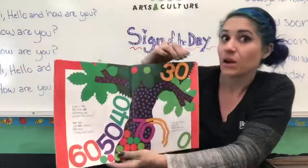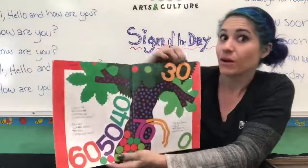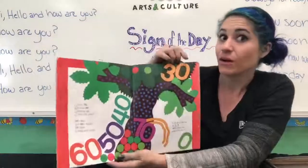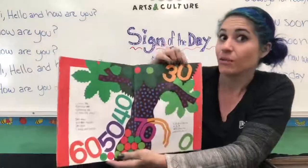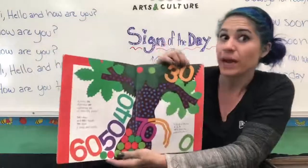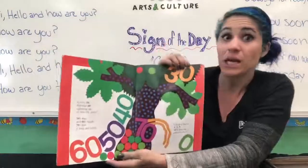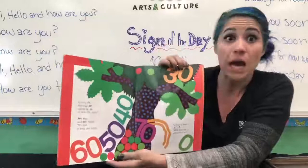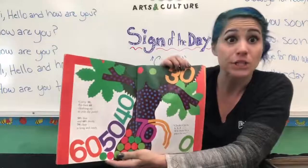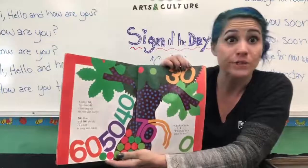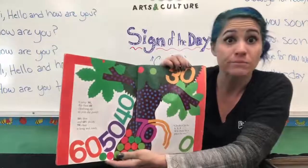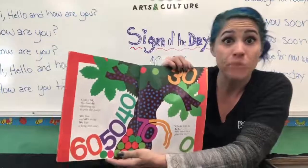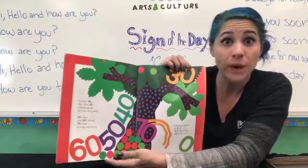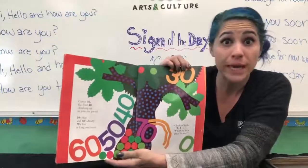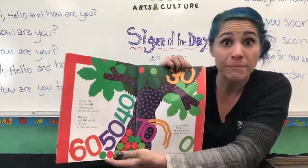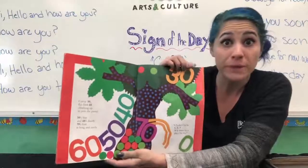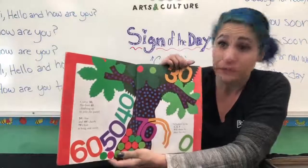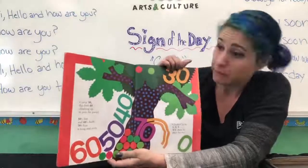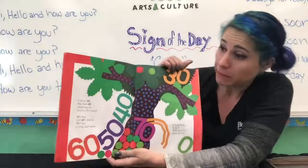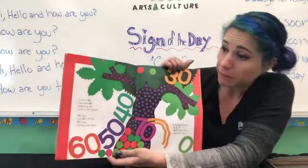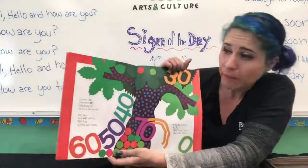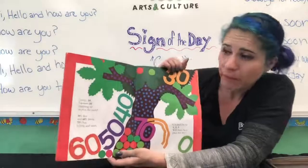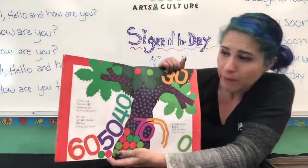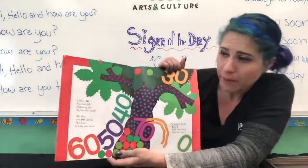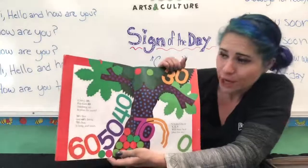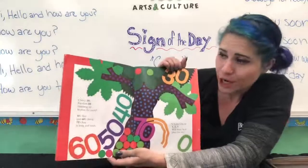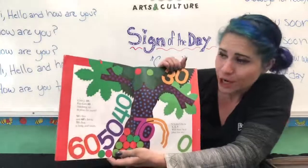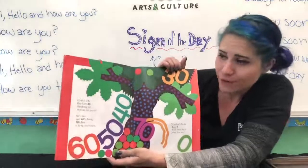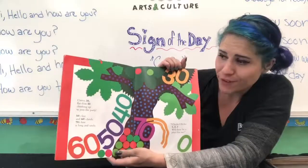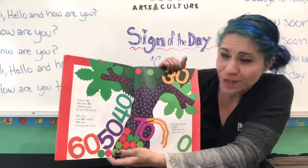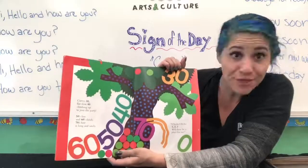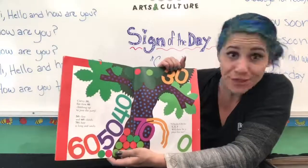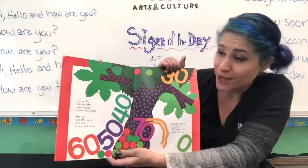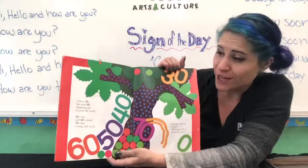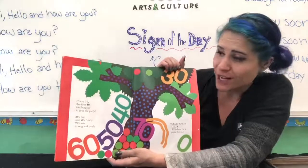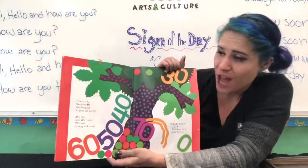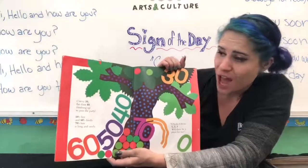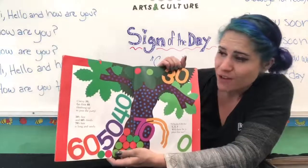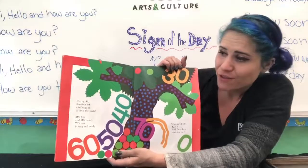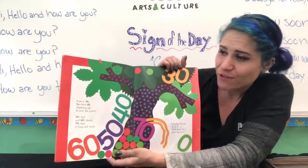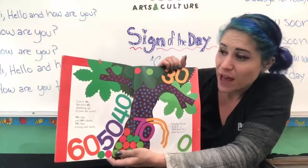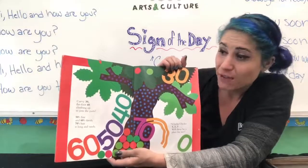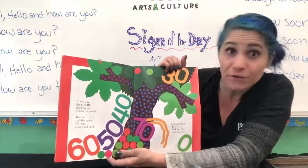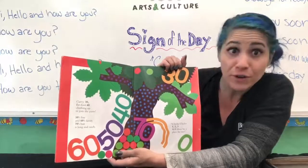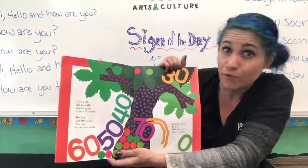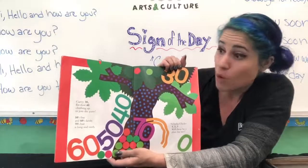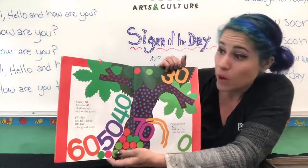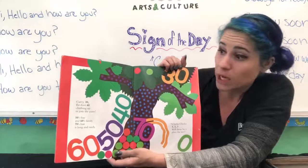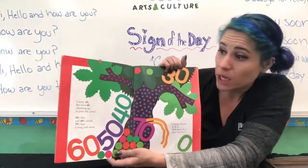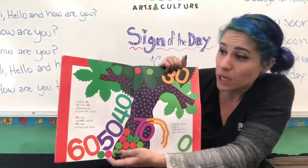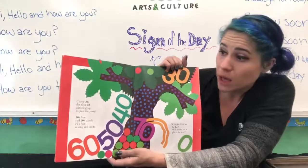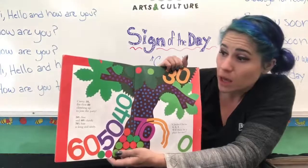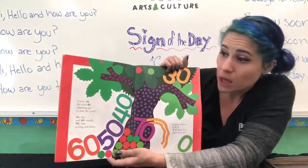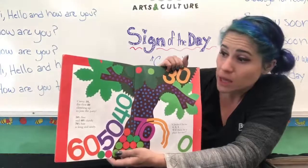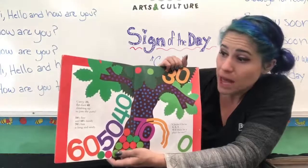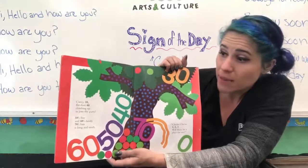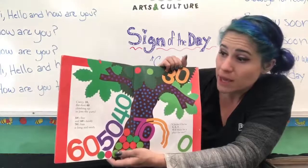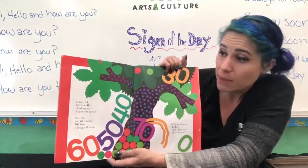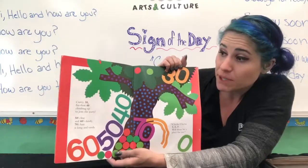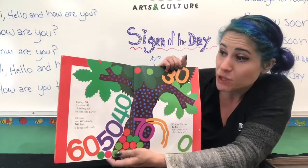Oh my gosh, there's more numbers. Curvy 30, flat foot 40, climbing up to join